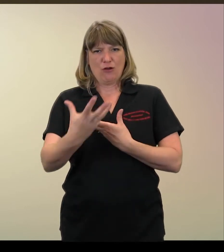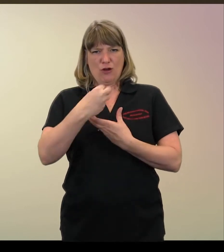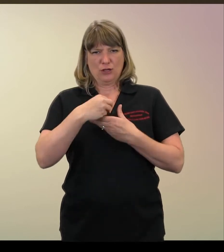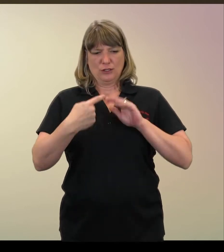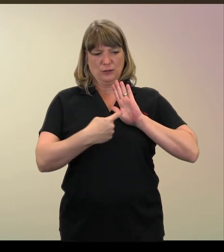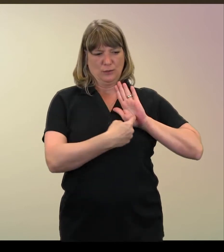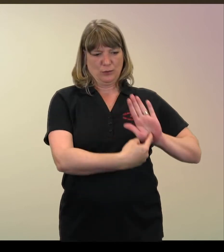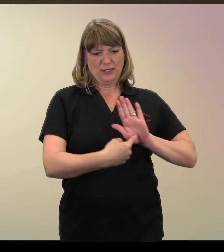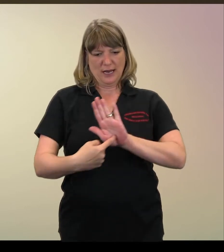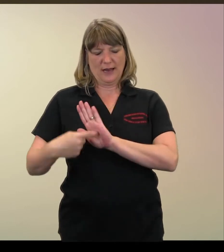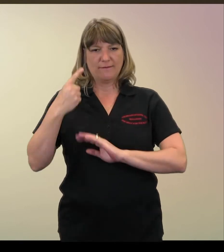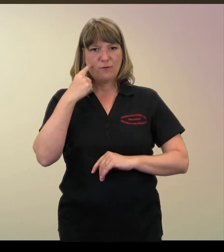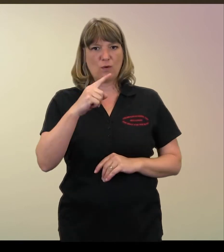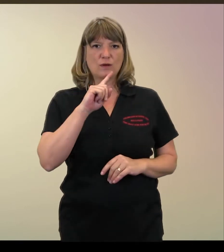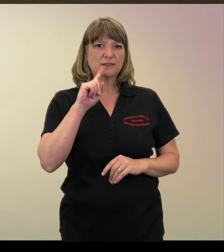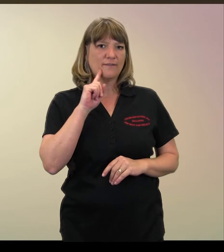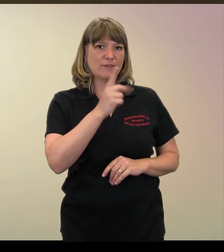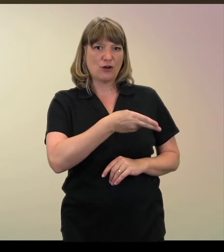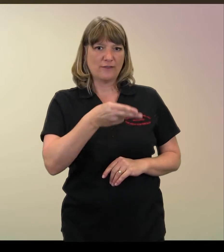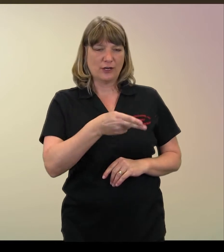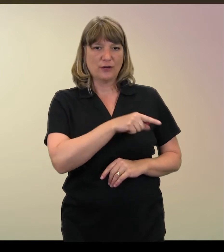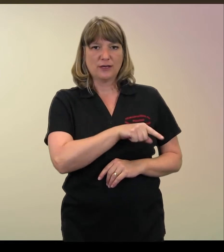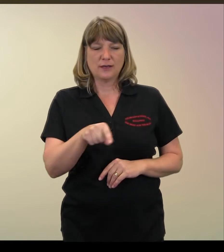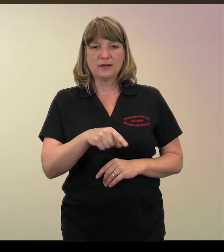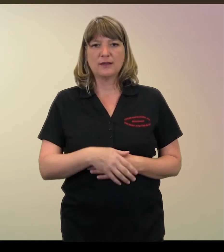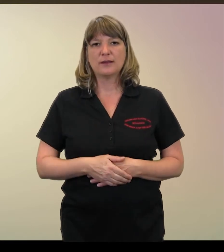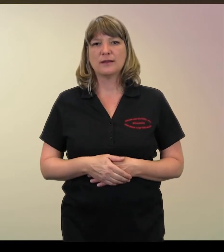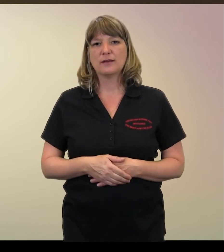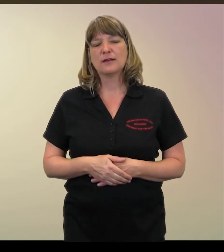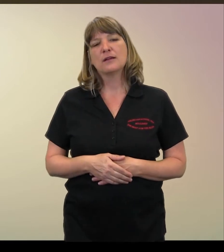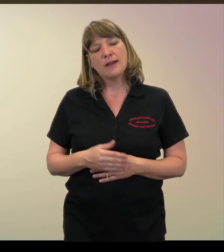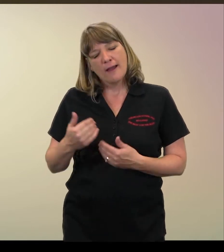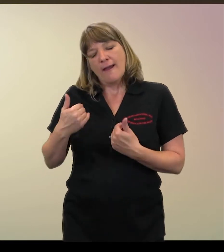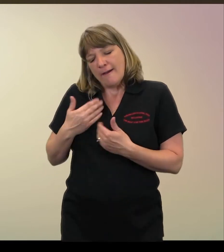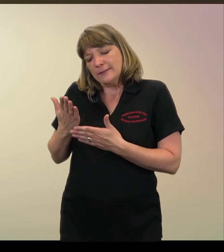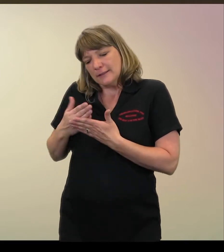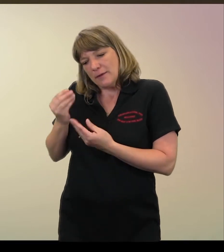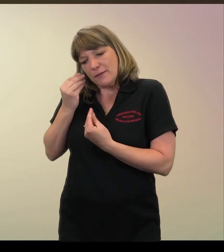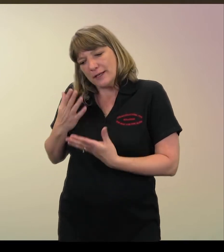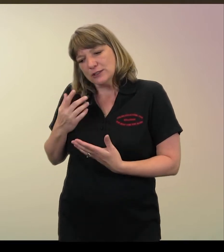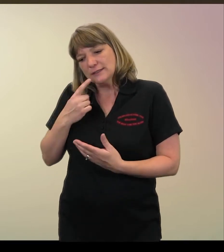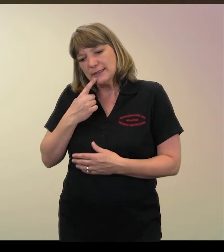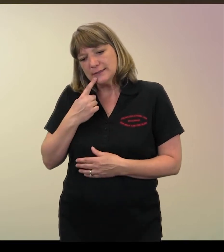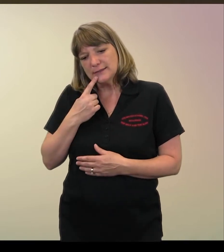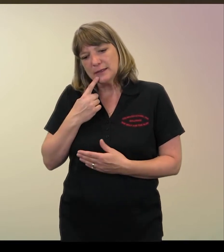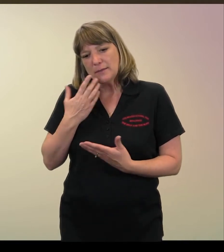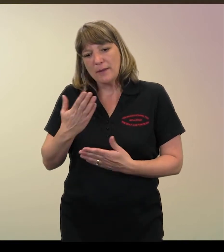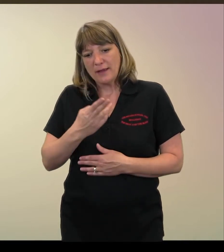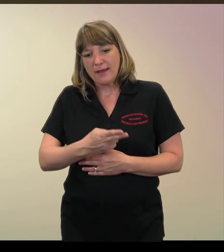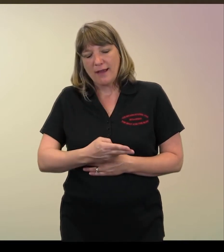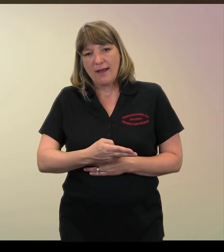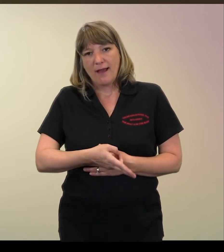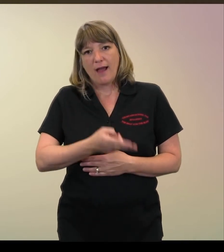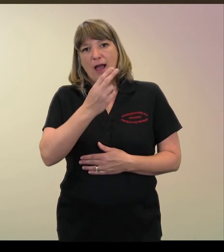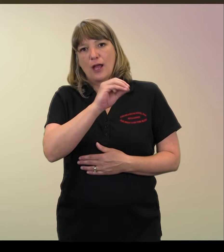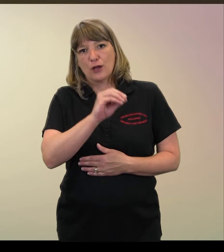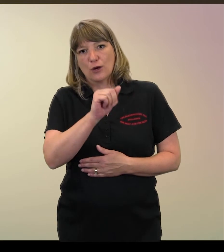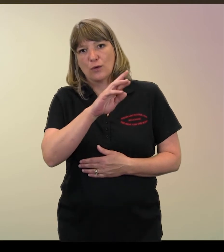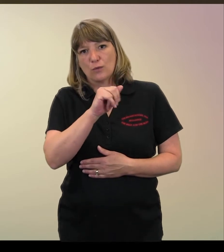how autism presents in children who are deaf and hard of hearing? We have some information that suggests that there might be